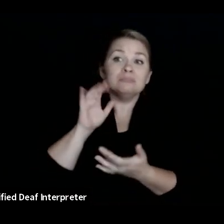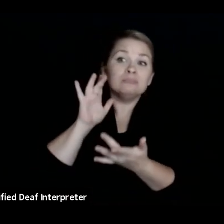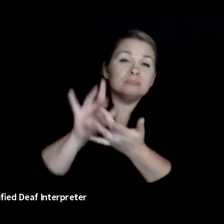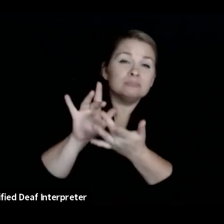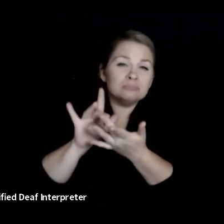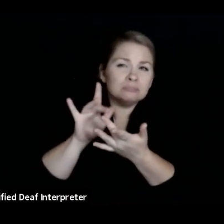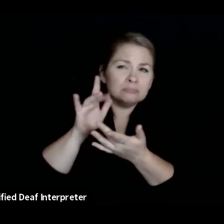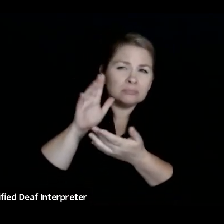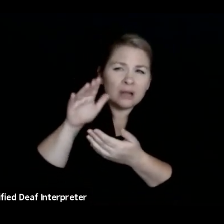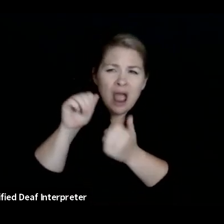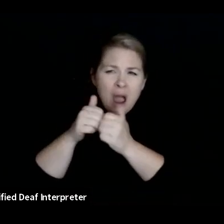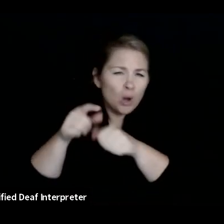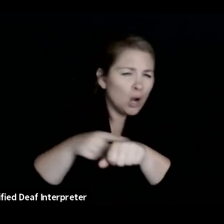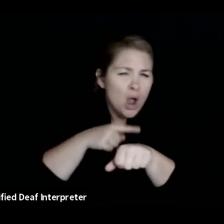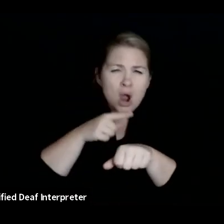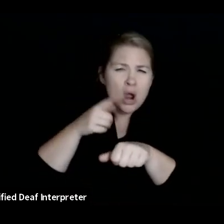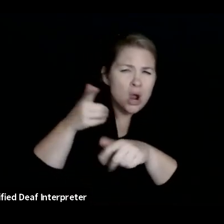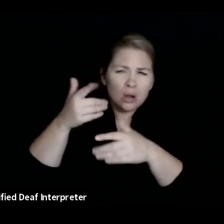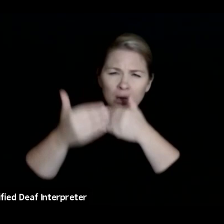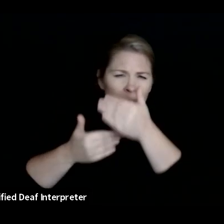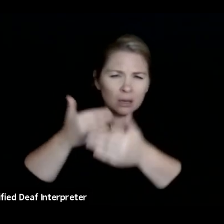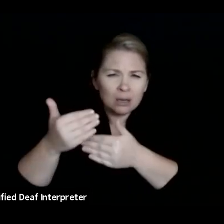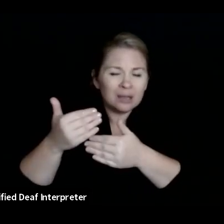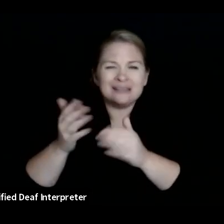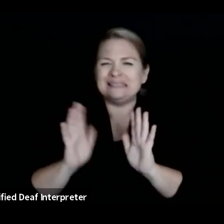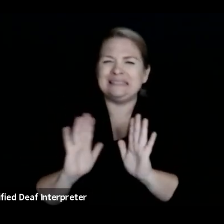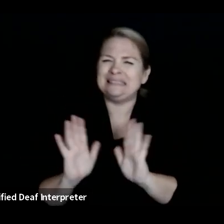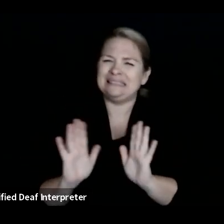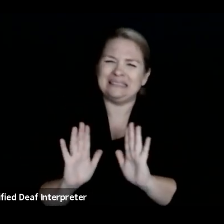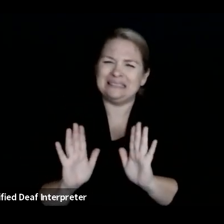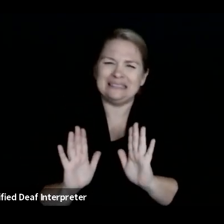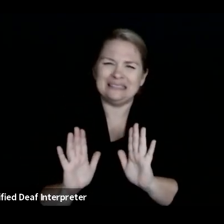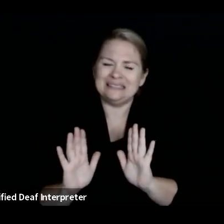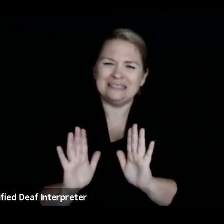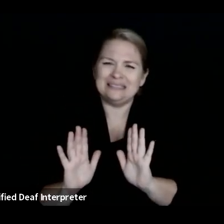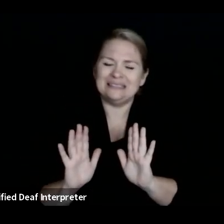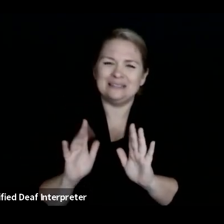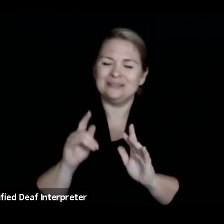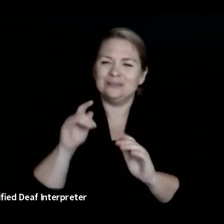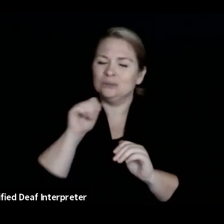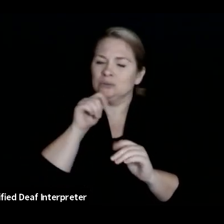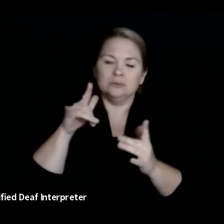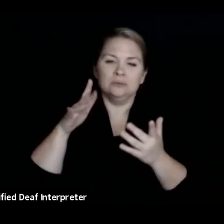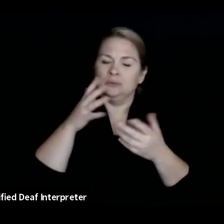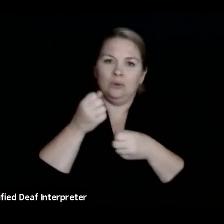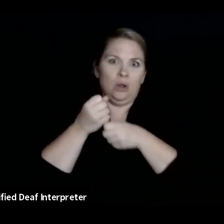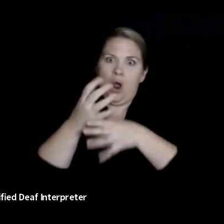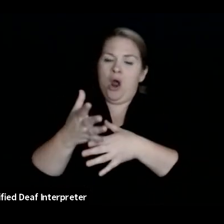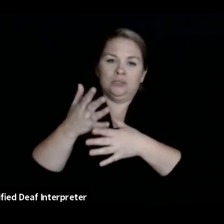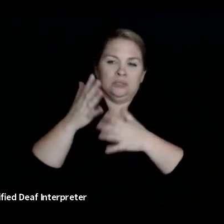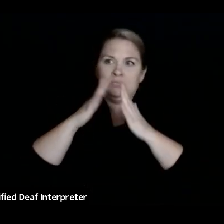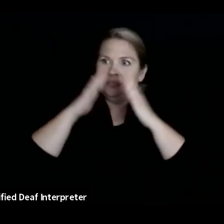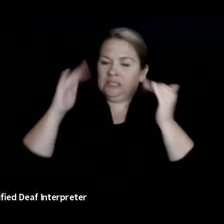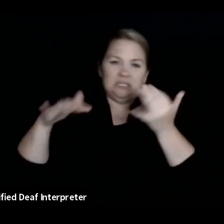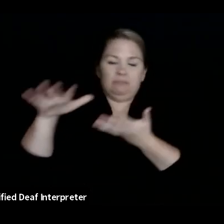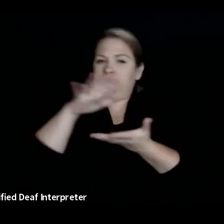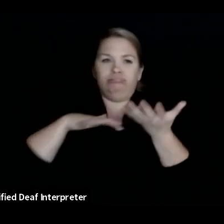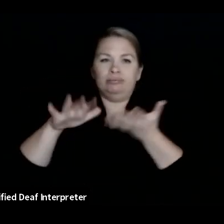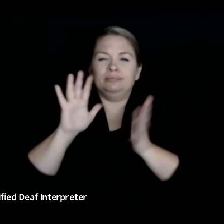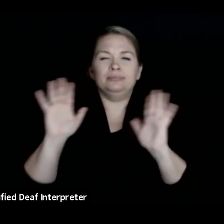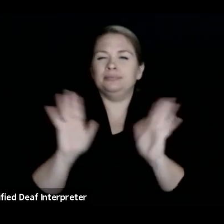case because there will be so many people wanting to get tested. I think it's best that people reach out to their usual